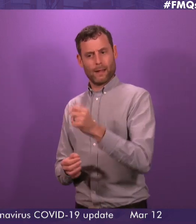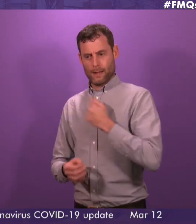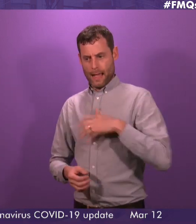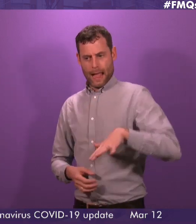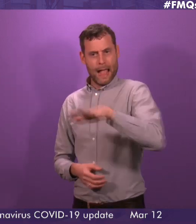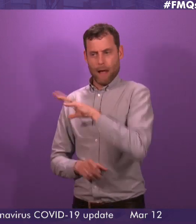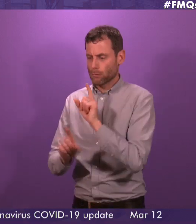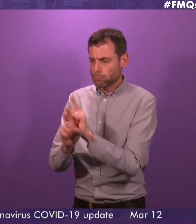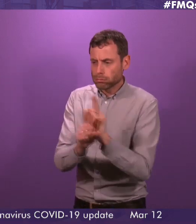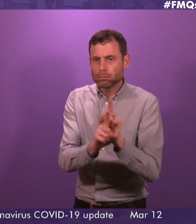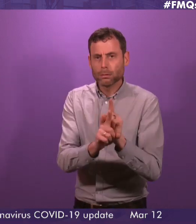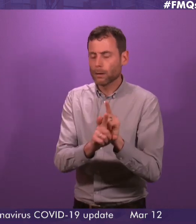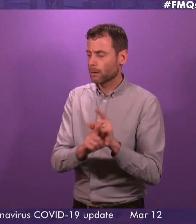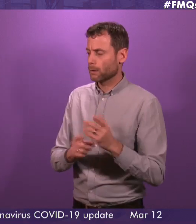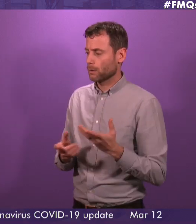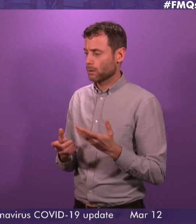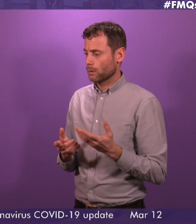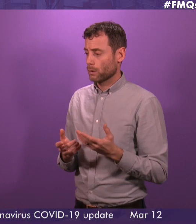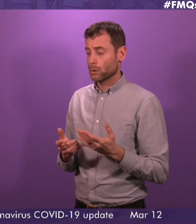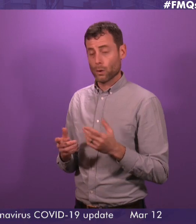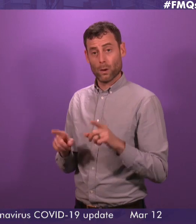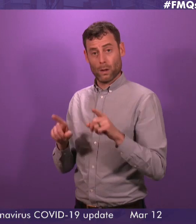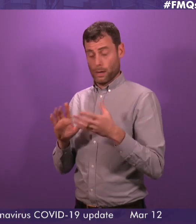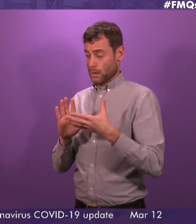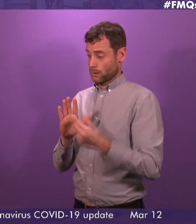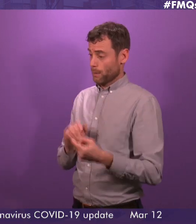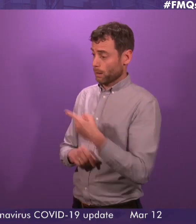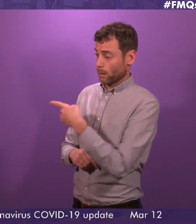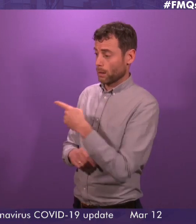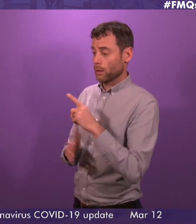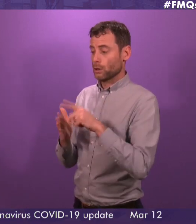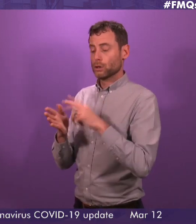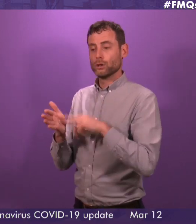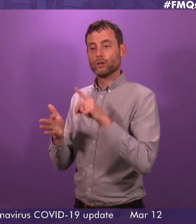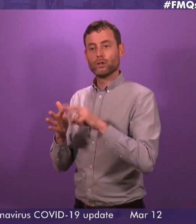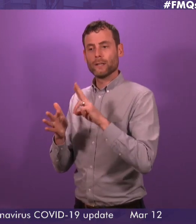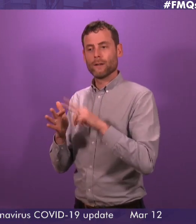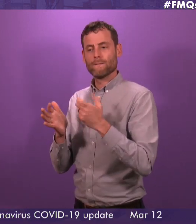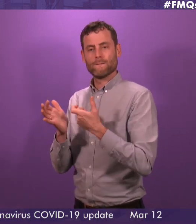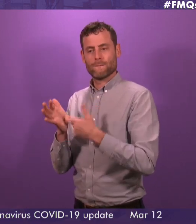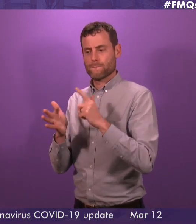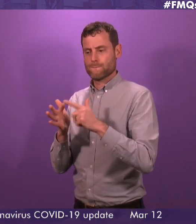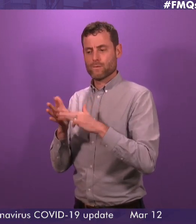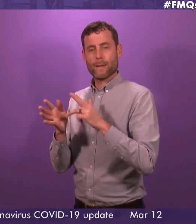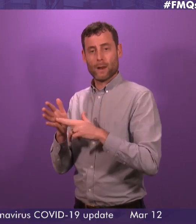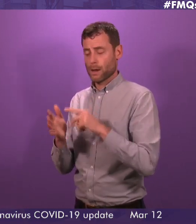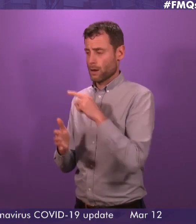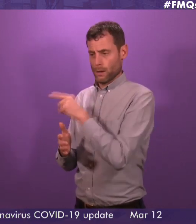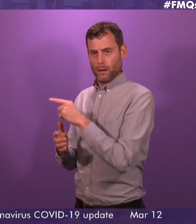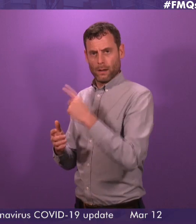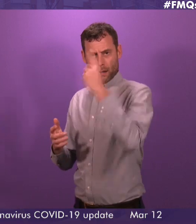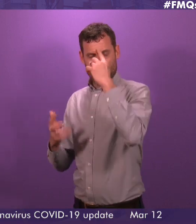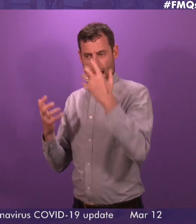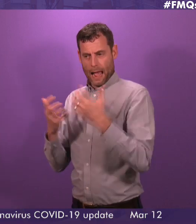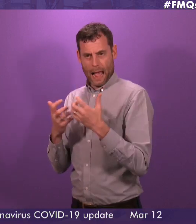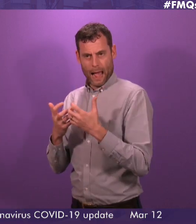officials in the Parliament in the way we are doing with Jean Freeman in regard to how the Parliament operates, particularly for the future around things like